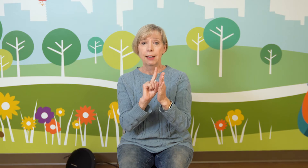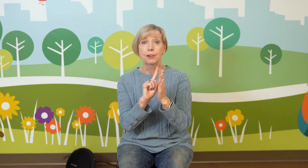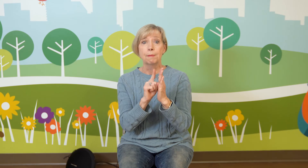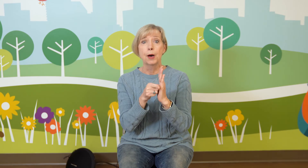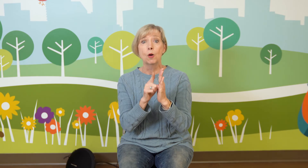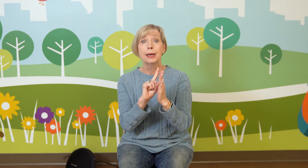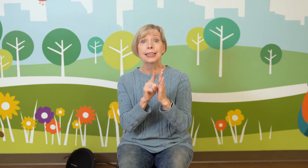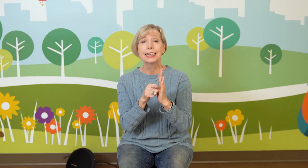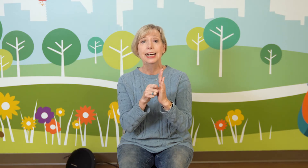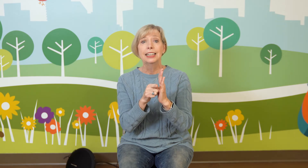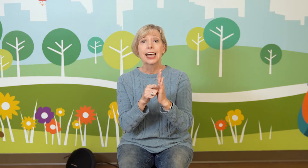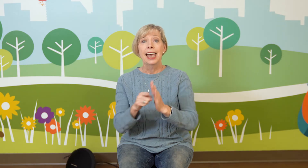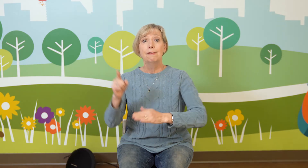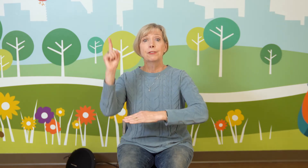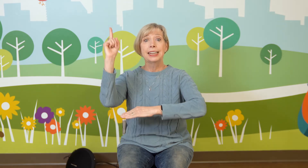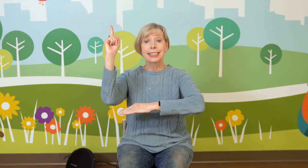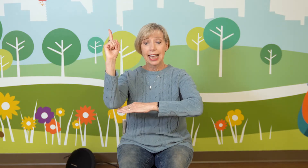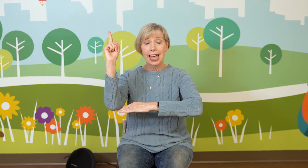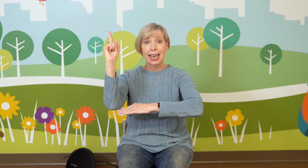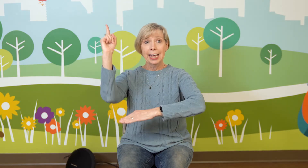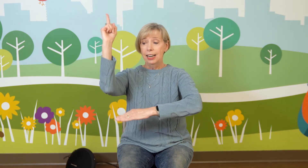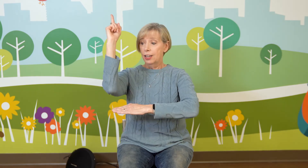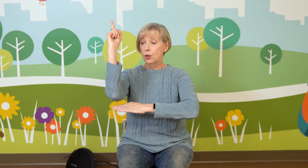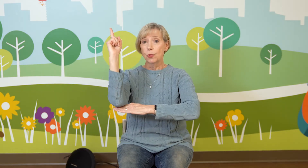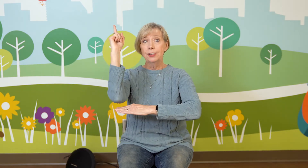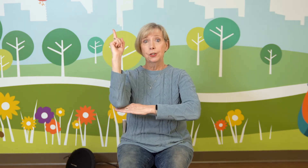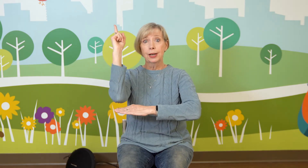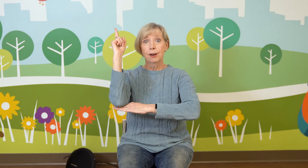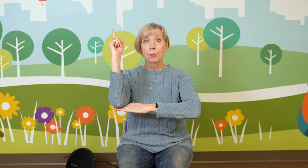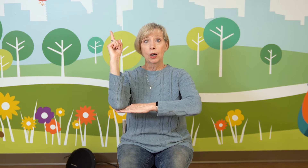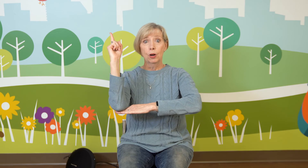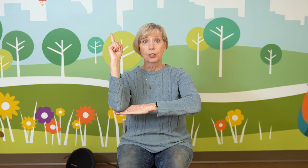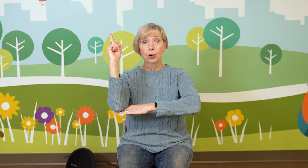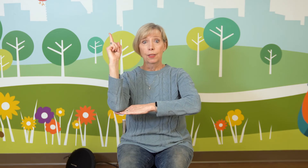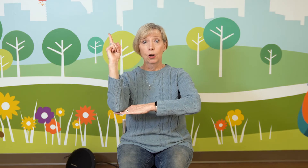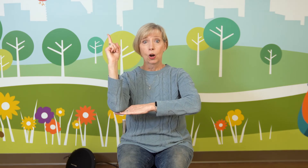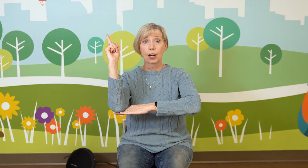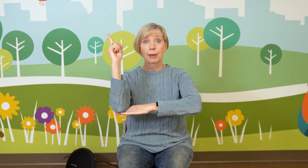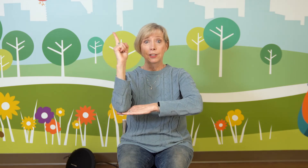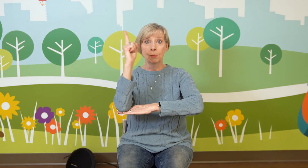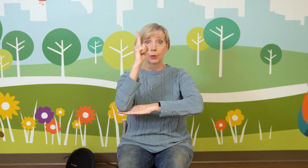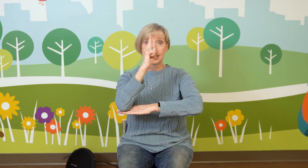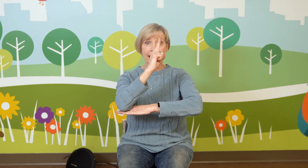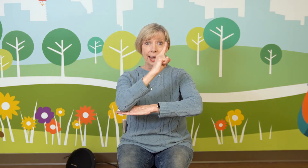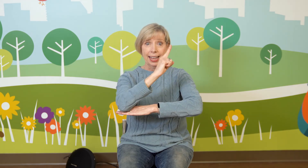Every moment, every day, you rest your elbow on your other arm and you bring that